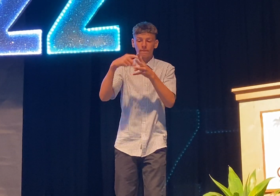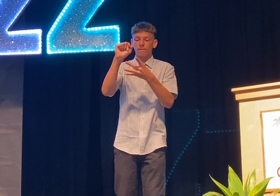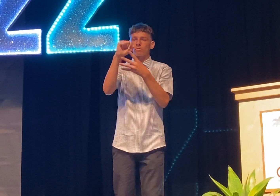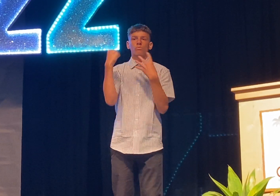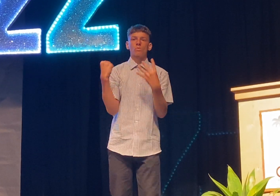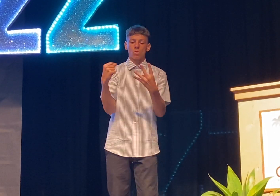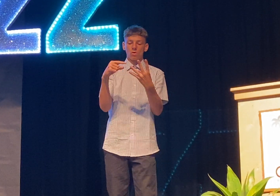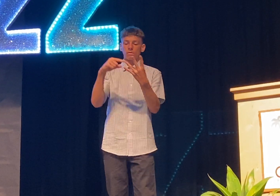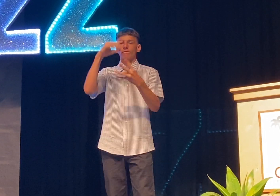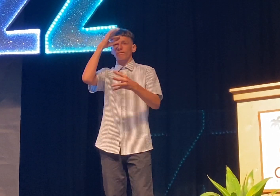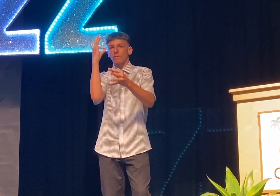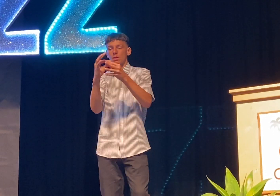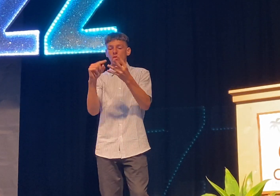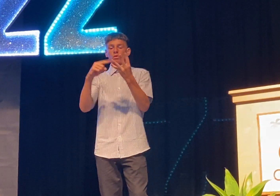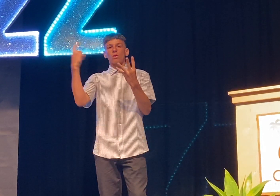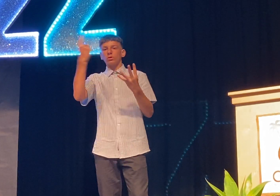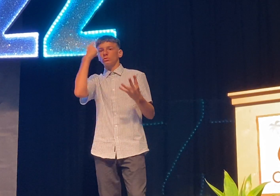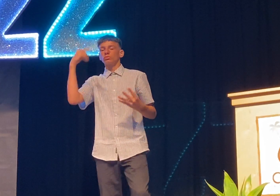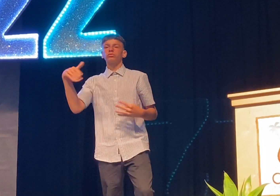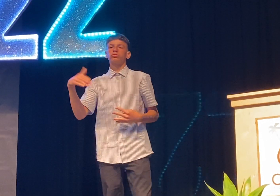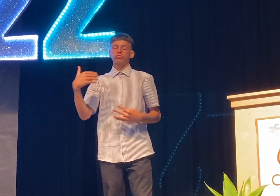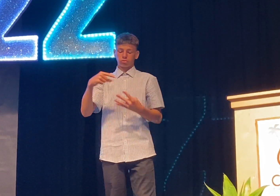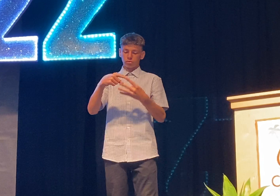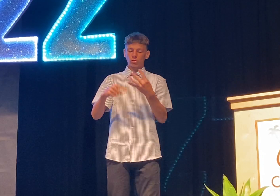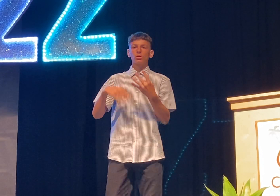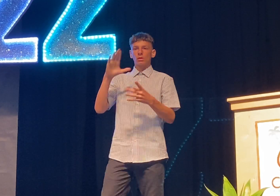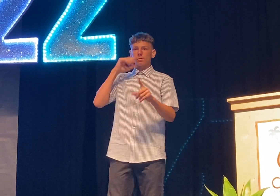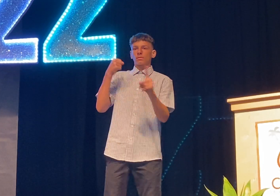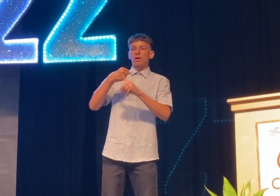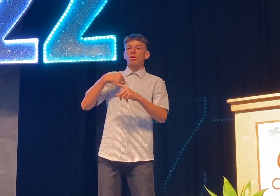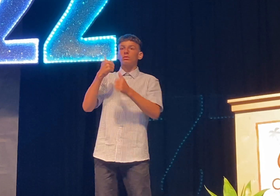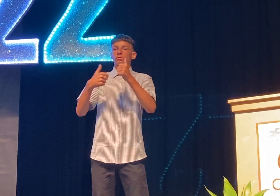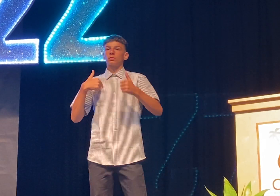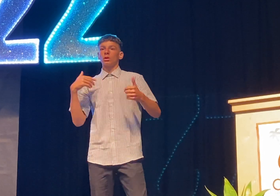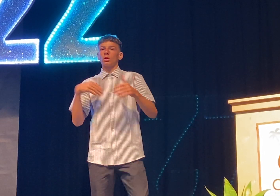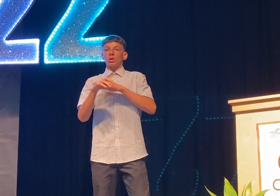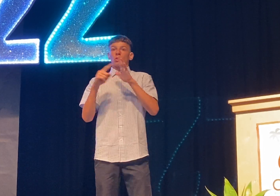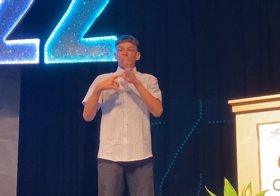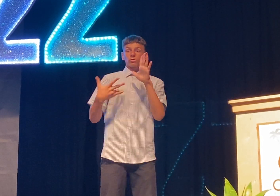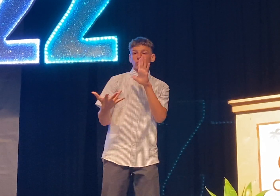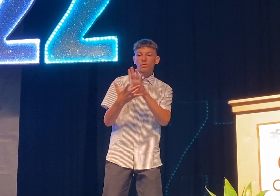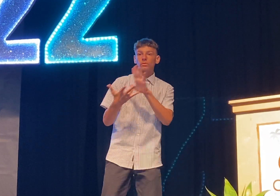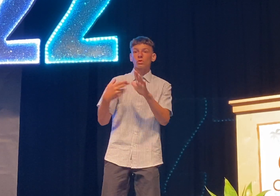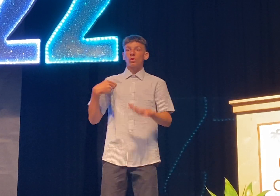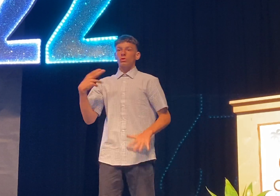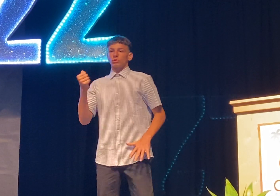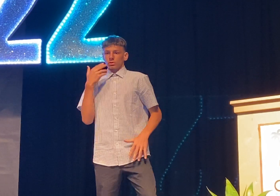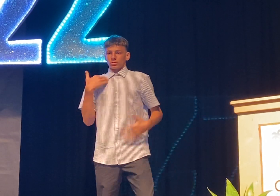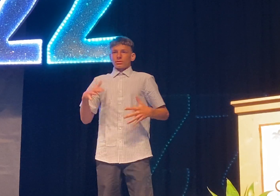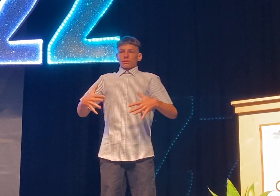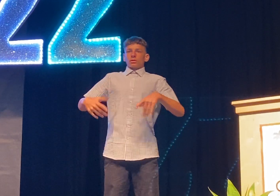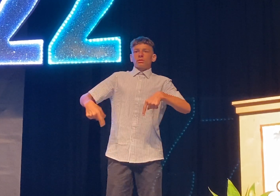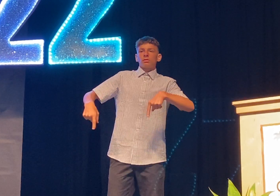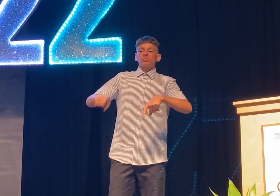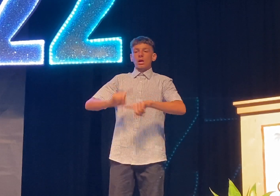Is positive attitude will succeed. That really has accomplished a lot for me. I